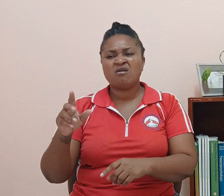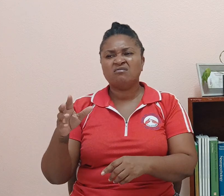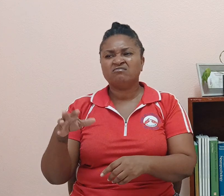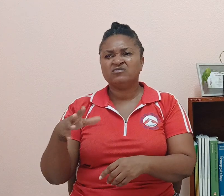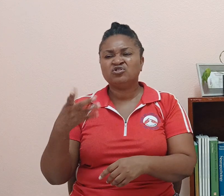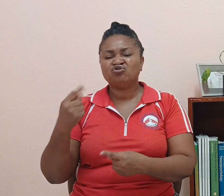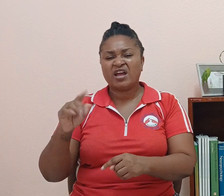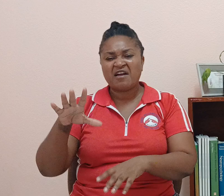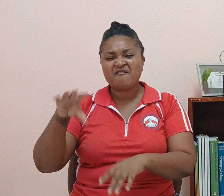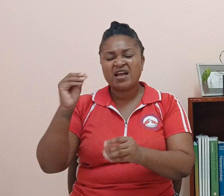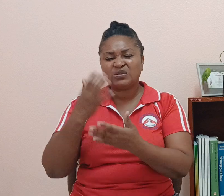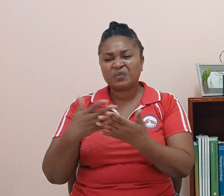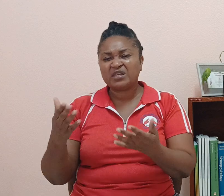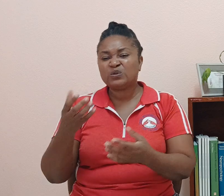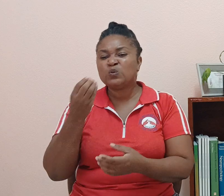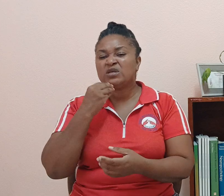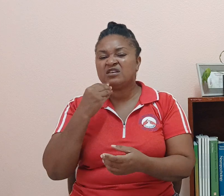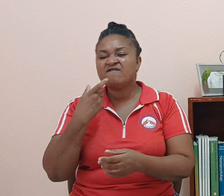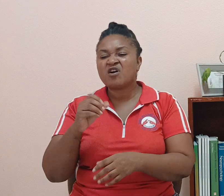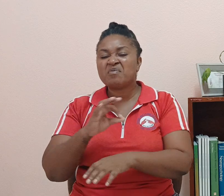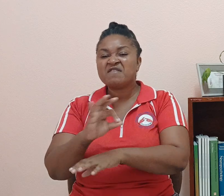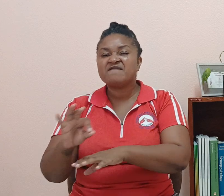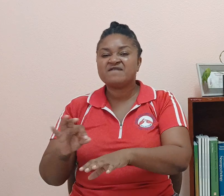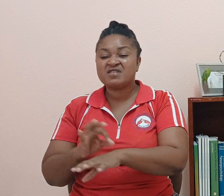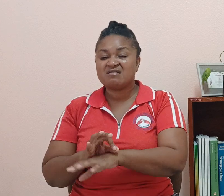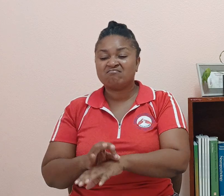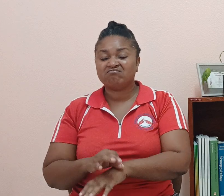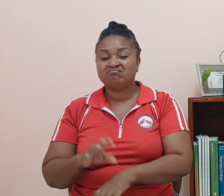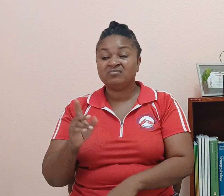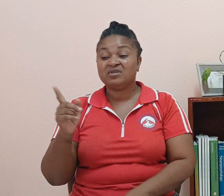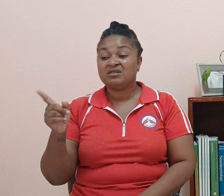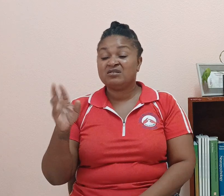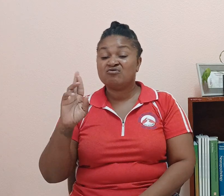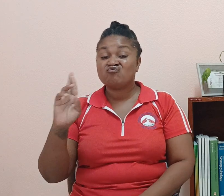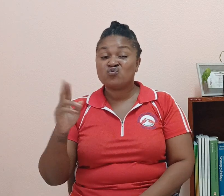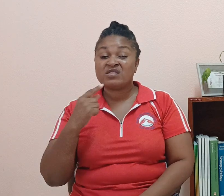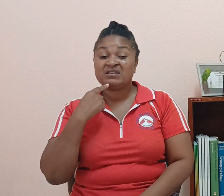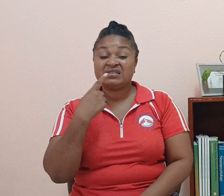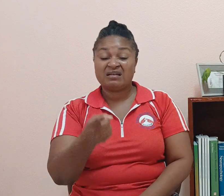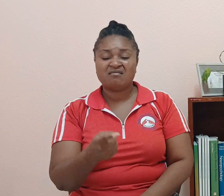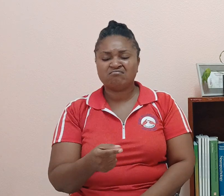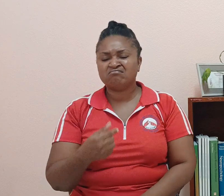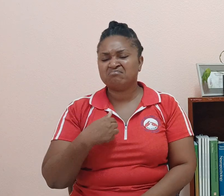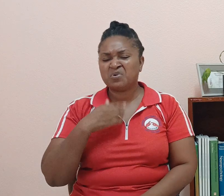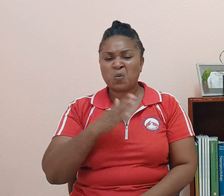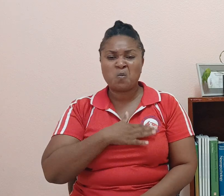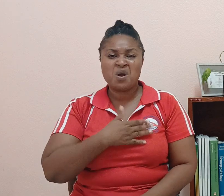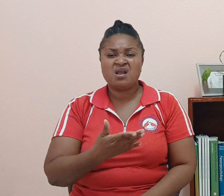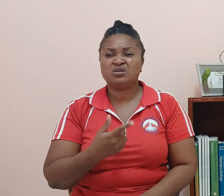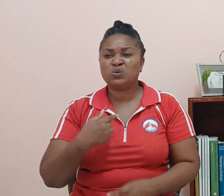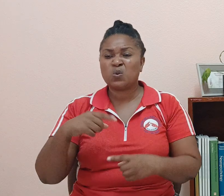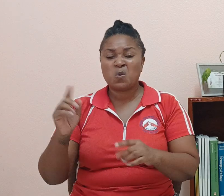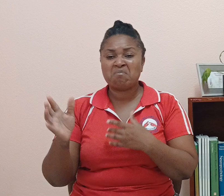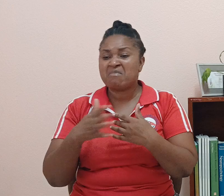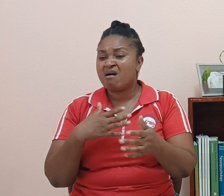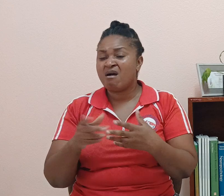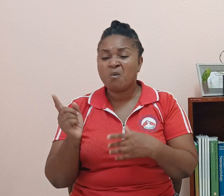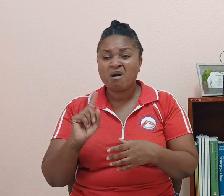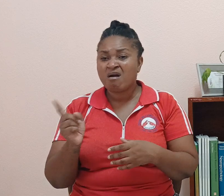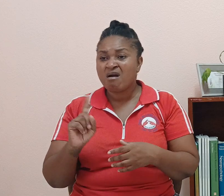She told her mother-in-law that she would go to any field that would allow her to collect the